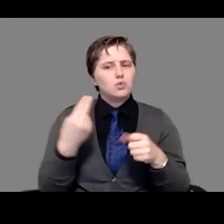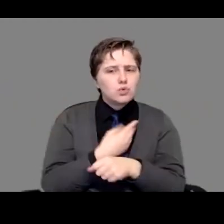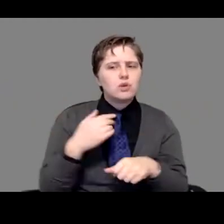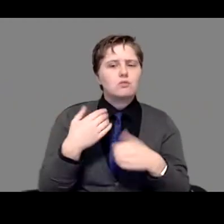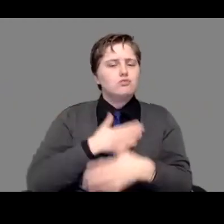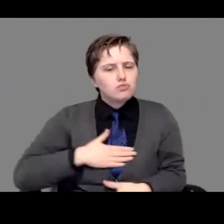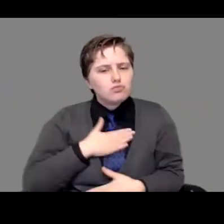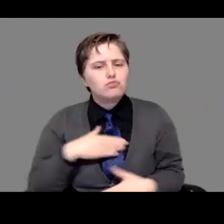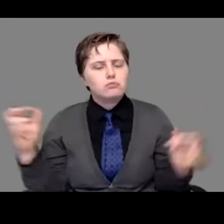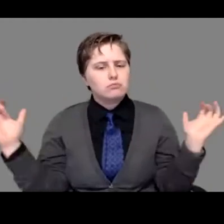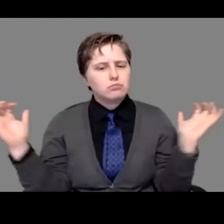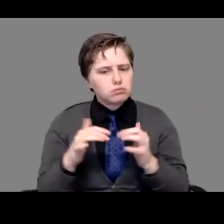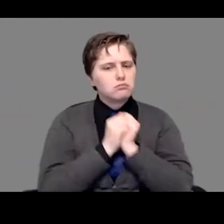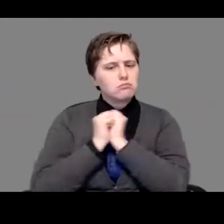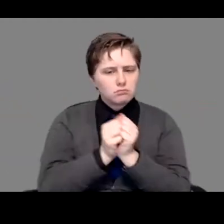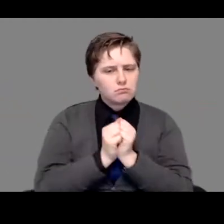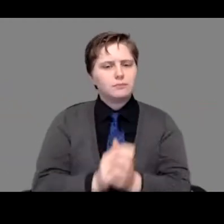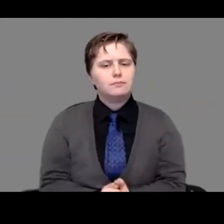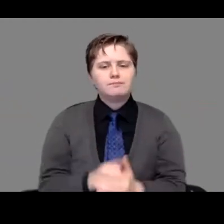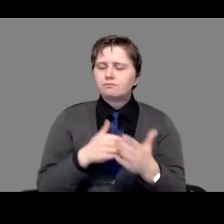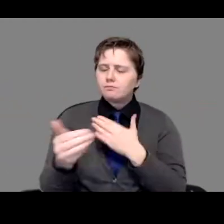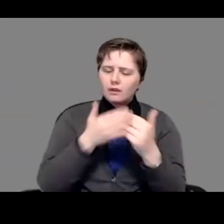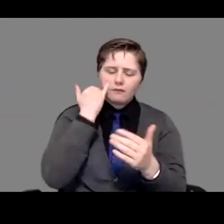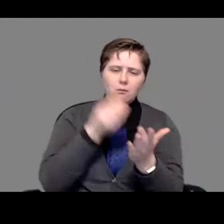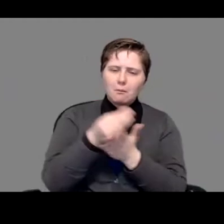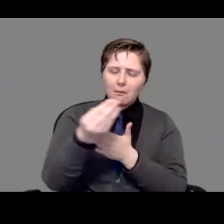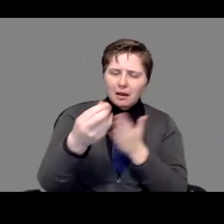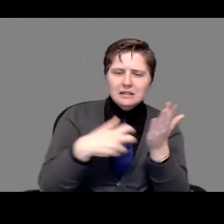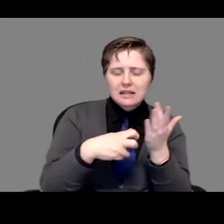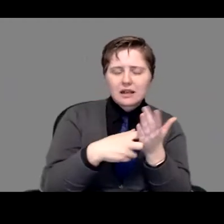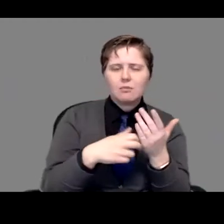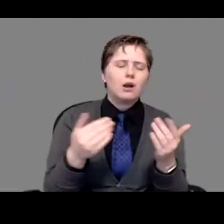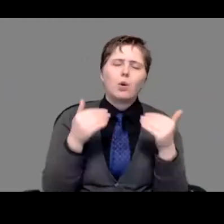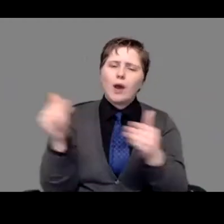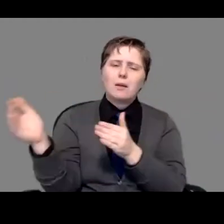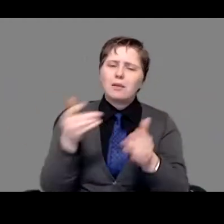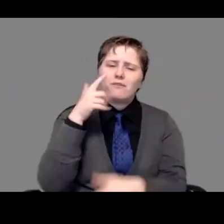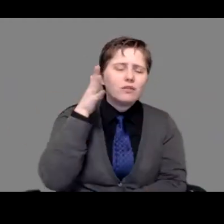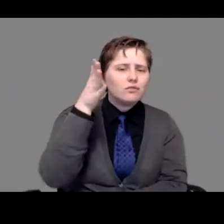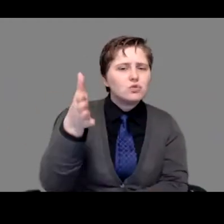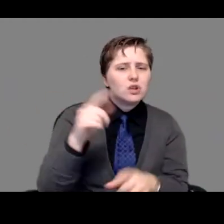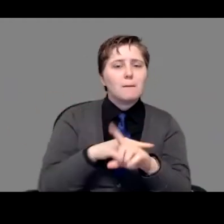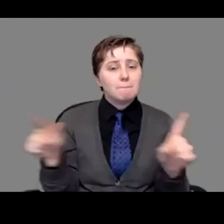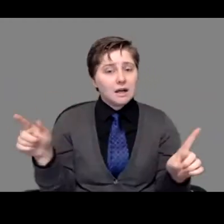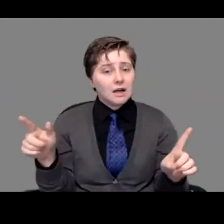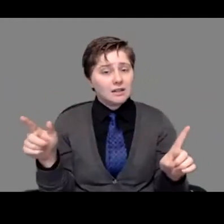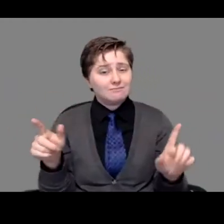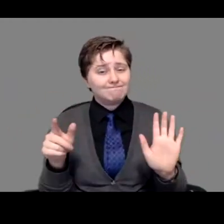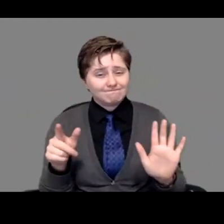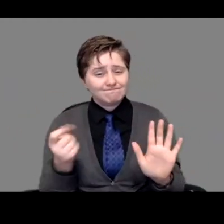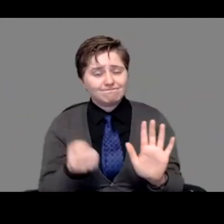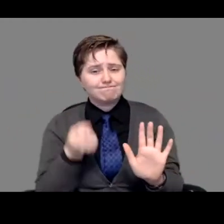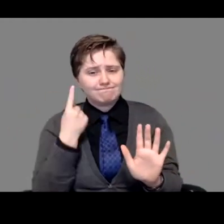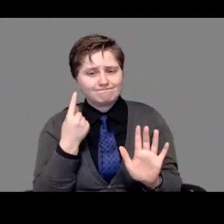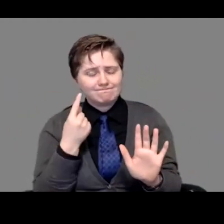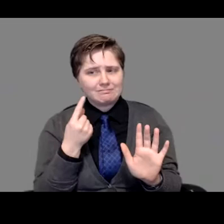and to bring us together. So whether it's buying tickets, I would go ahead and plan for your future, but understand that, you know, it's an